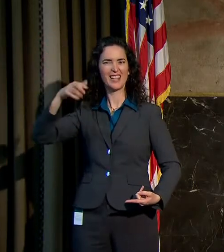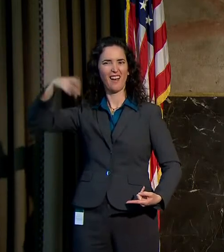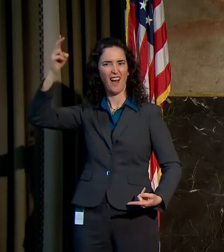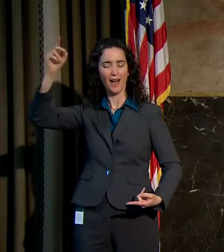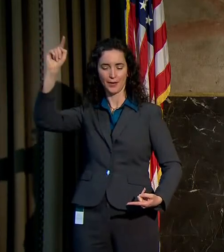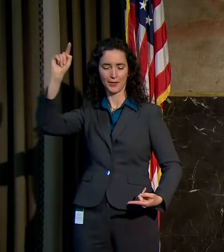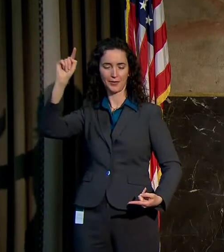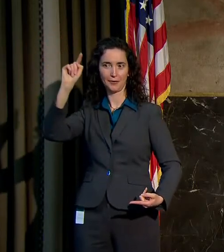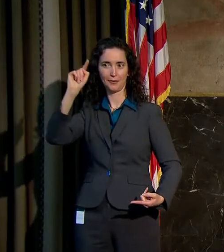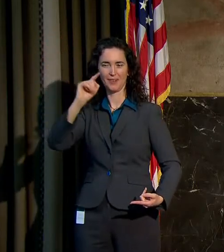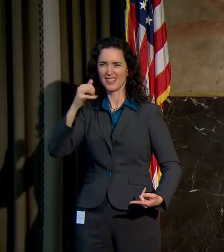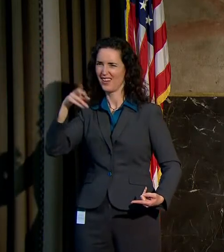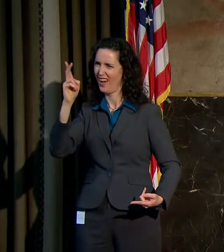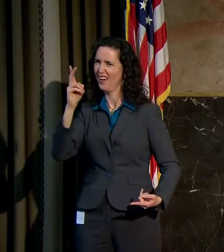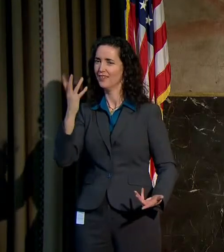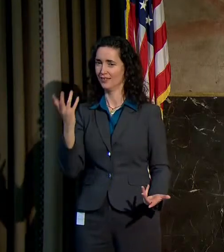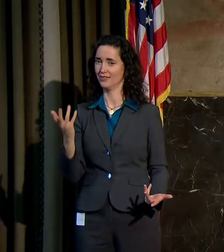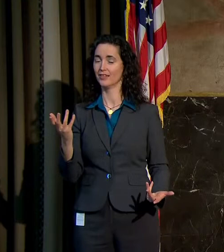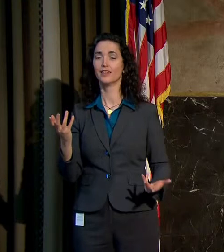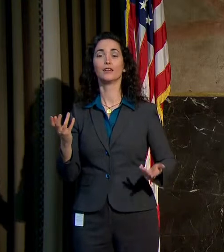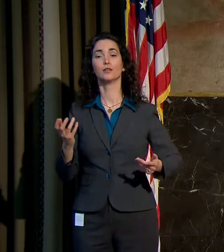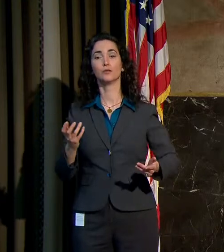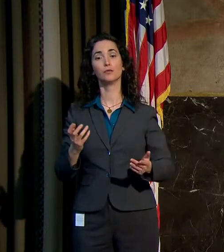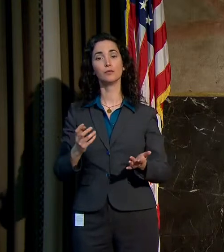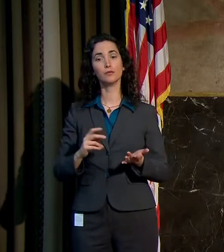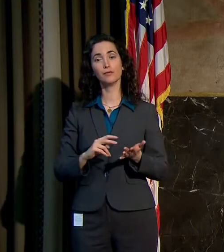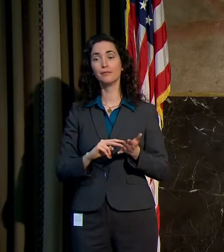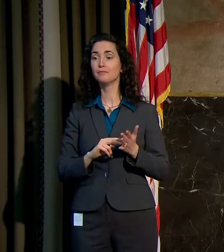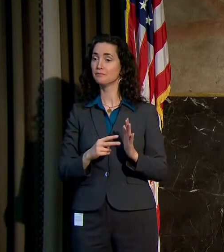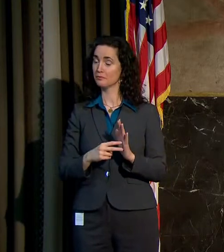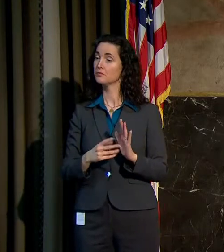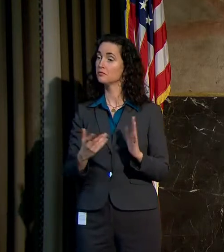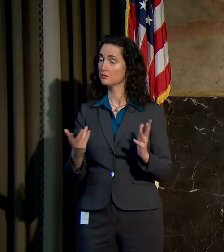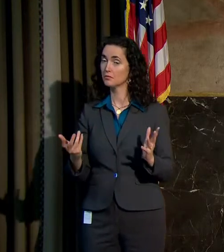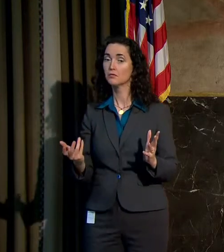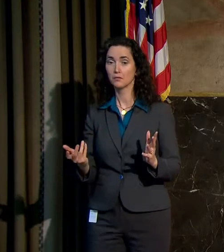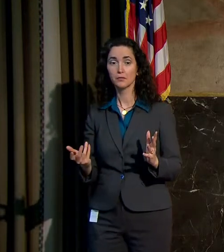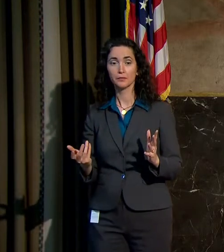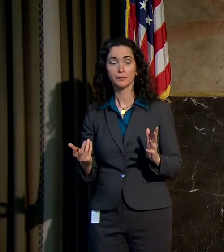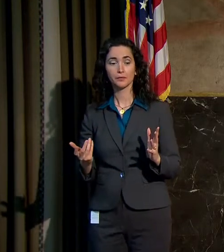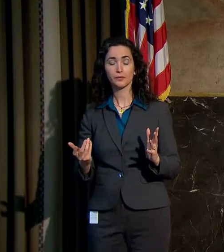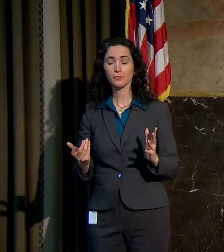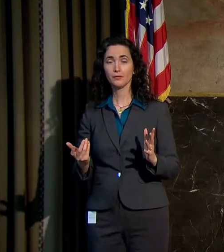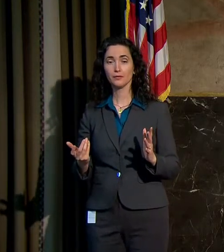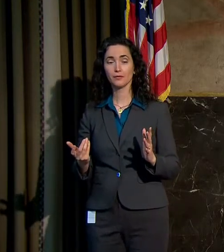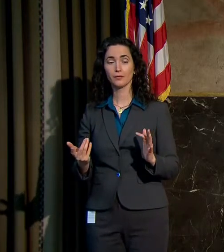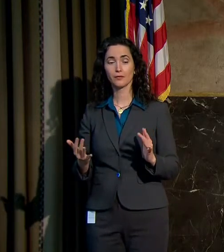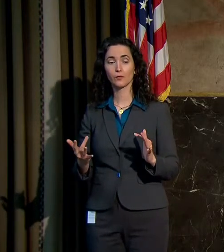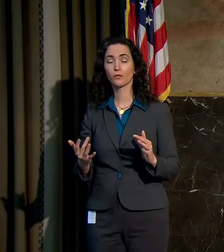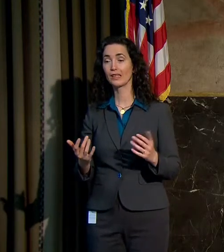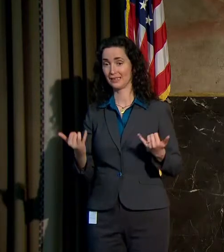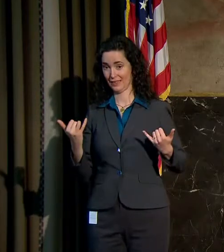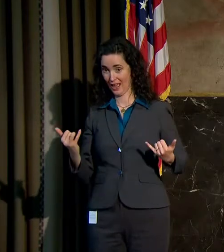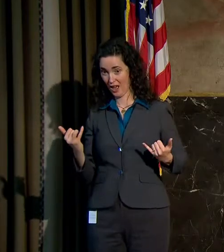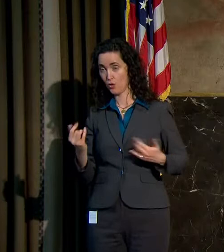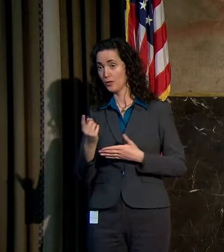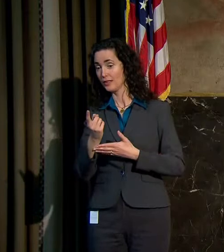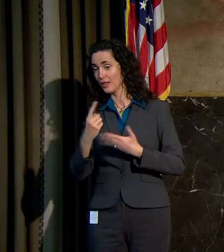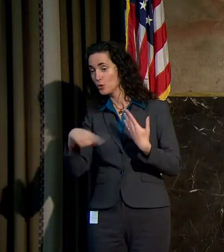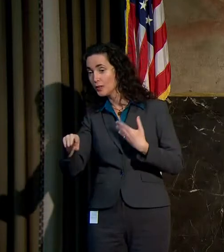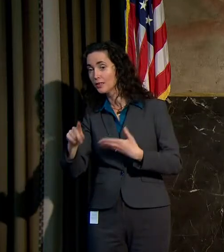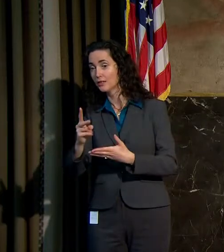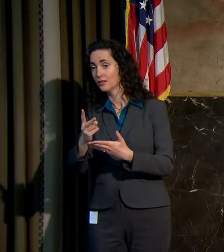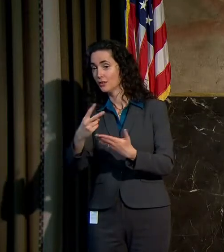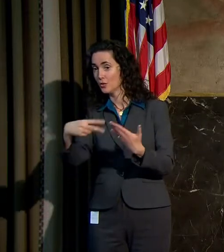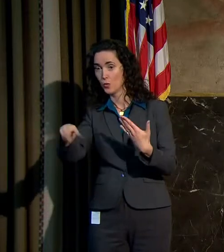high, basically the same place that we are now, which means it is true now and it will remain true for the next couple weeks that